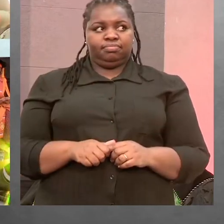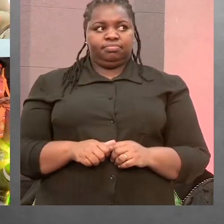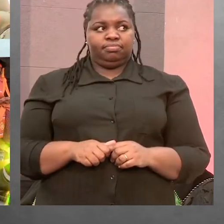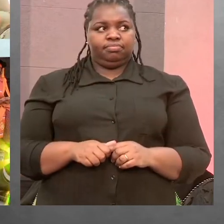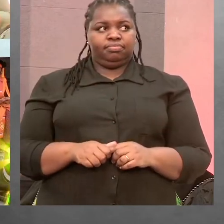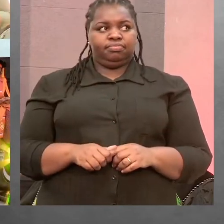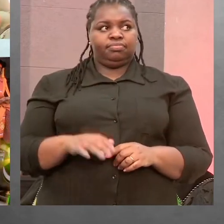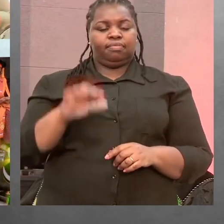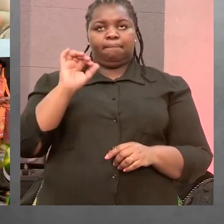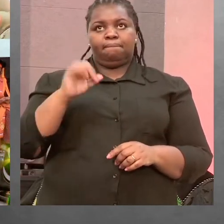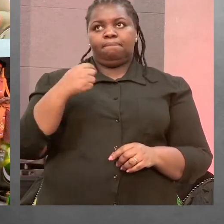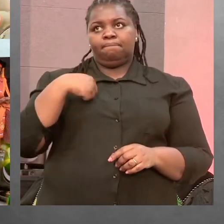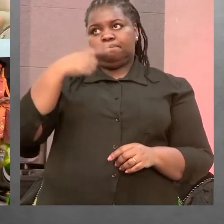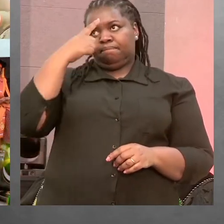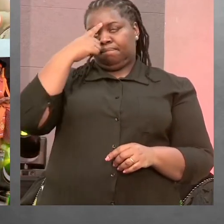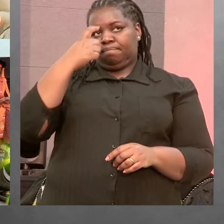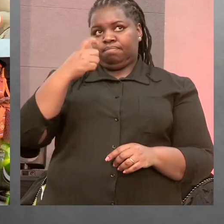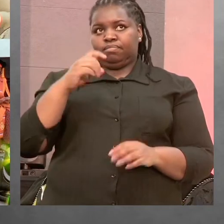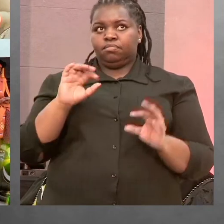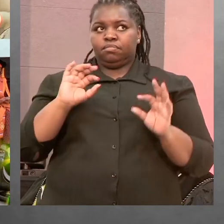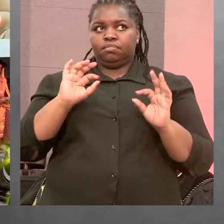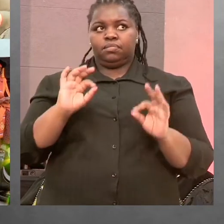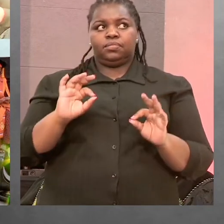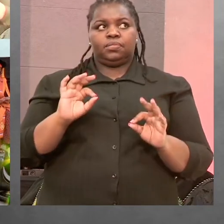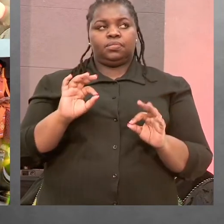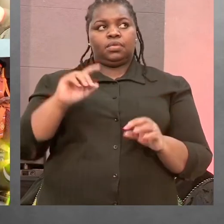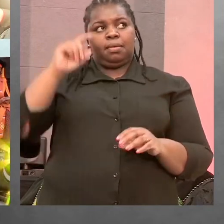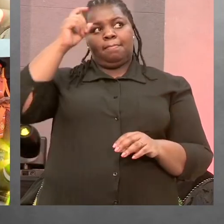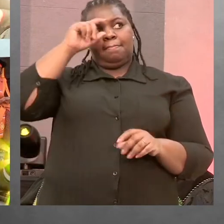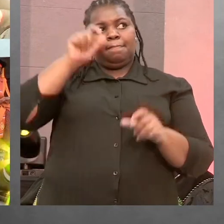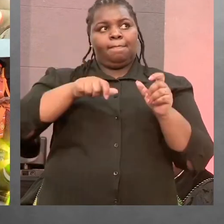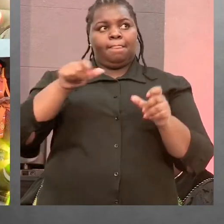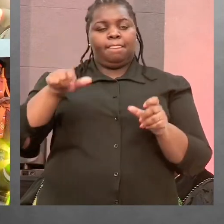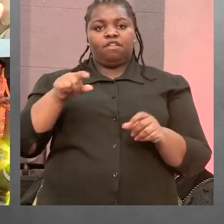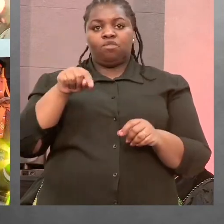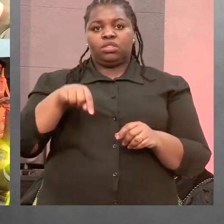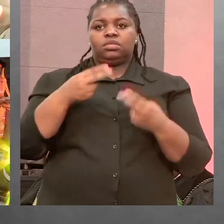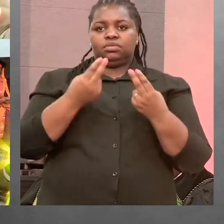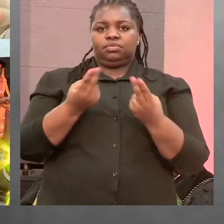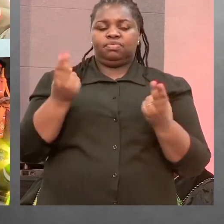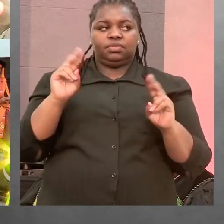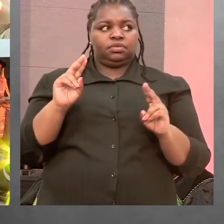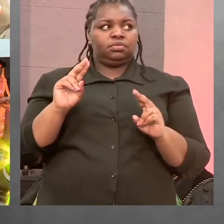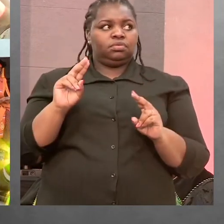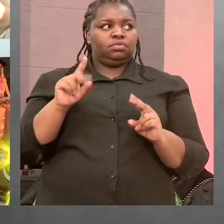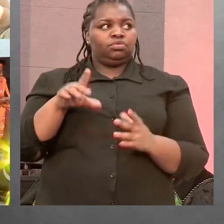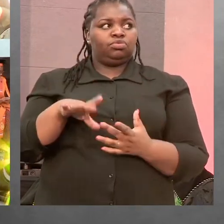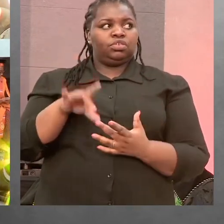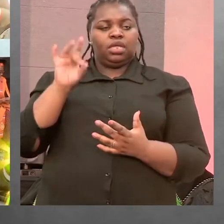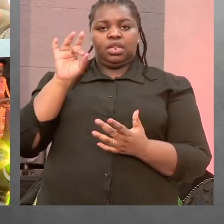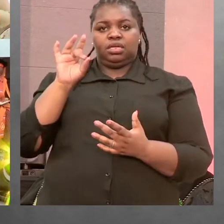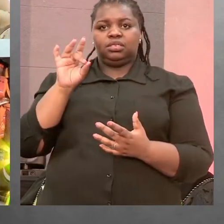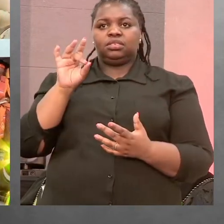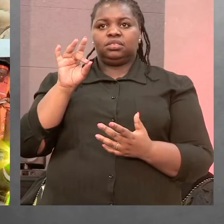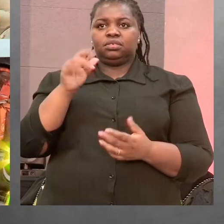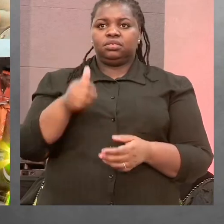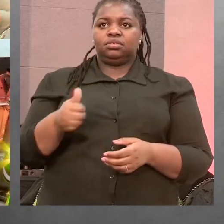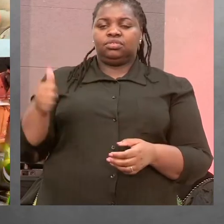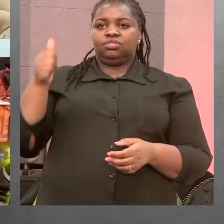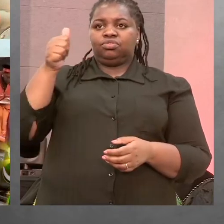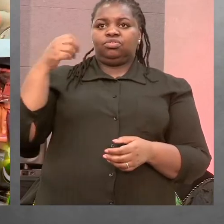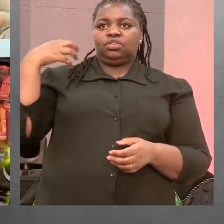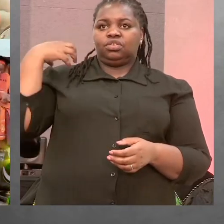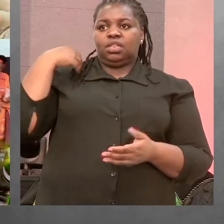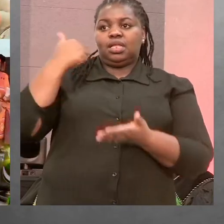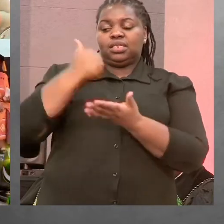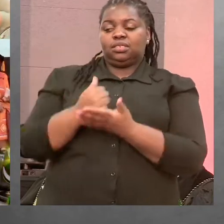I believe it was a stroke of genius for this university to select the Chancellor seated here